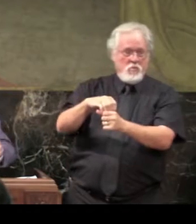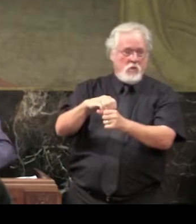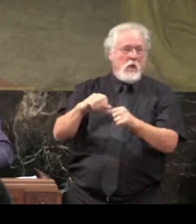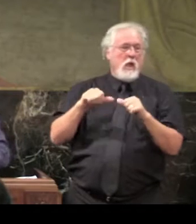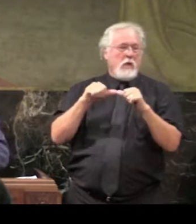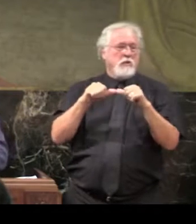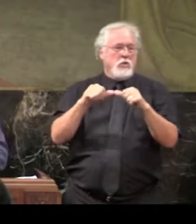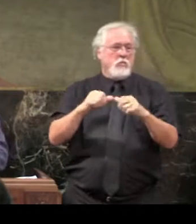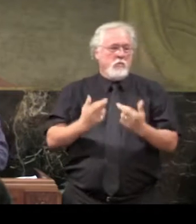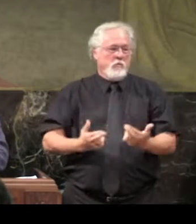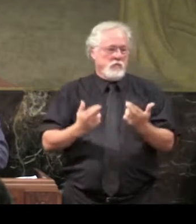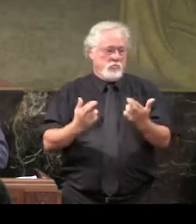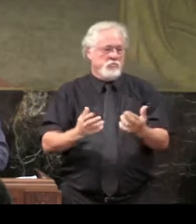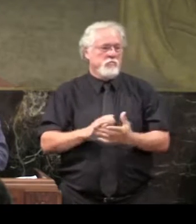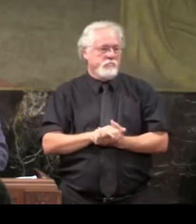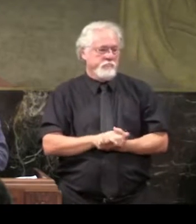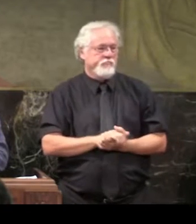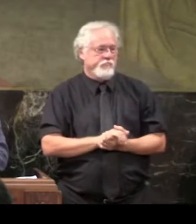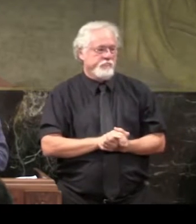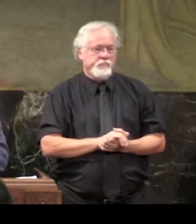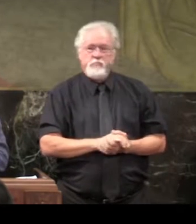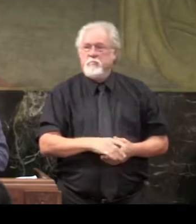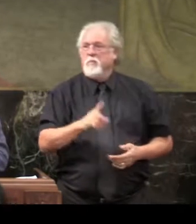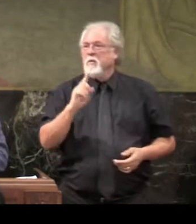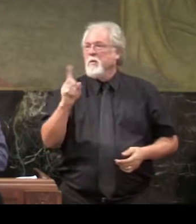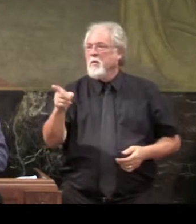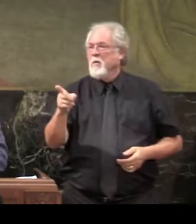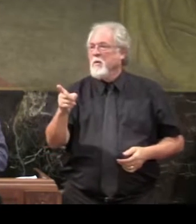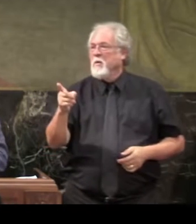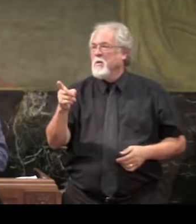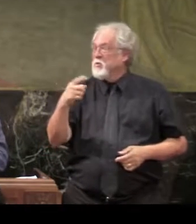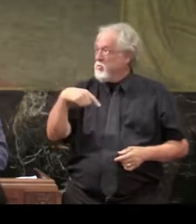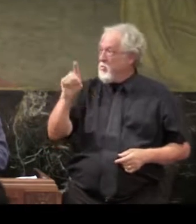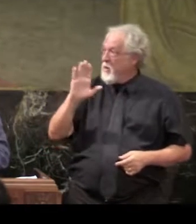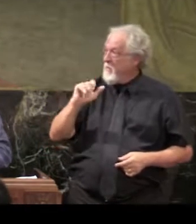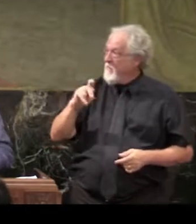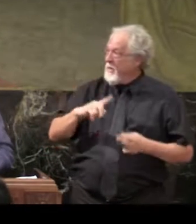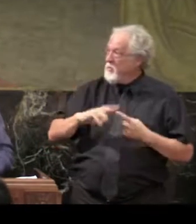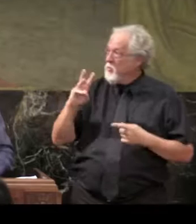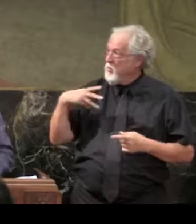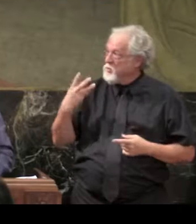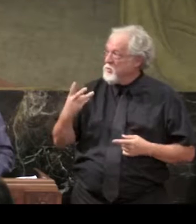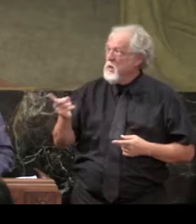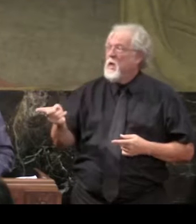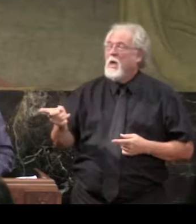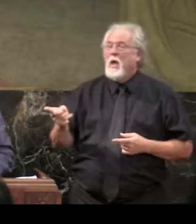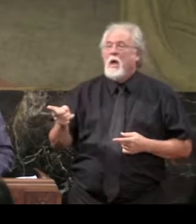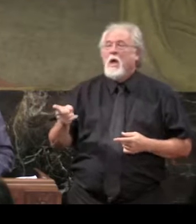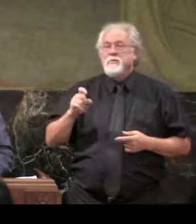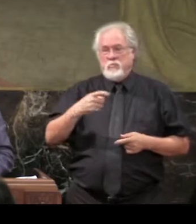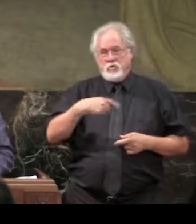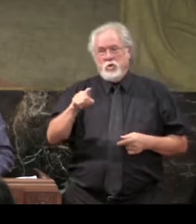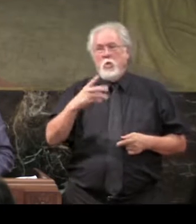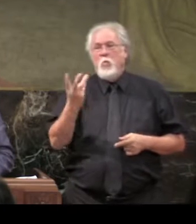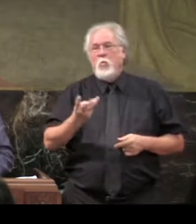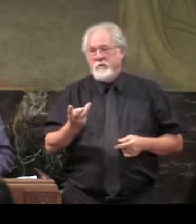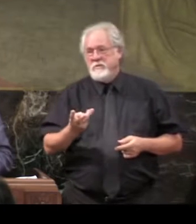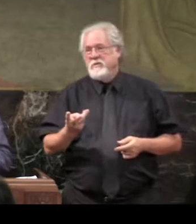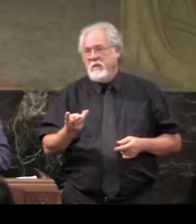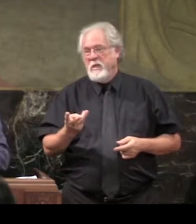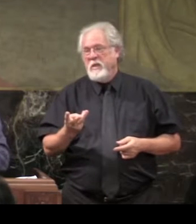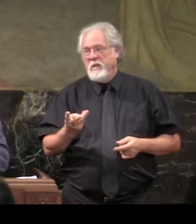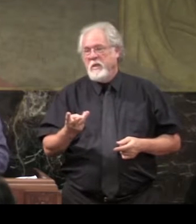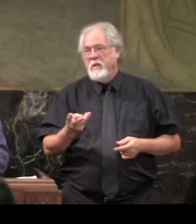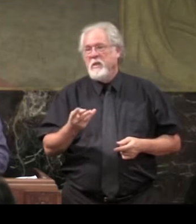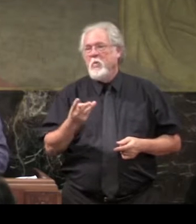continuing resolution. Yeah, you head back to Washington this week? I am scheduled to go on Wednesday and